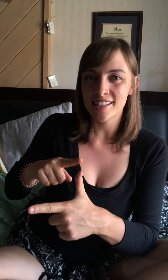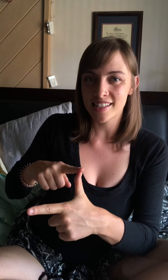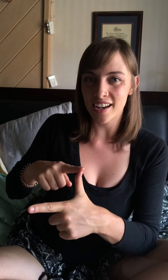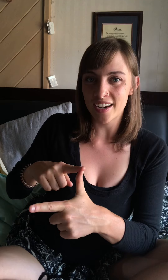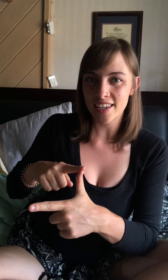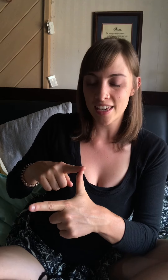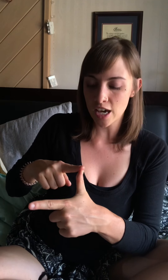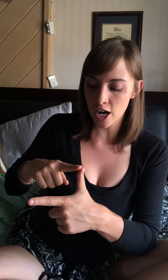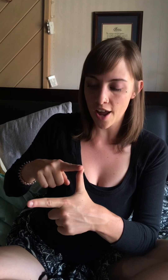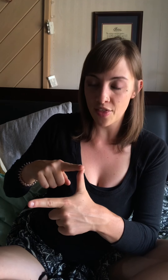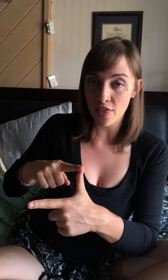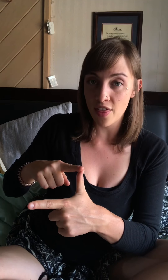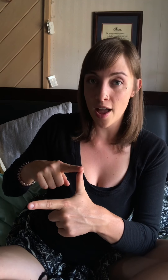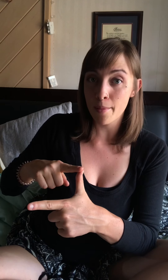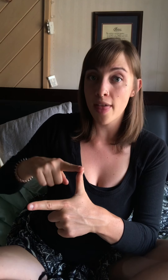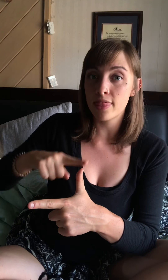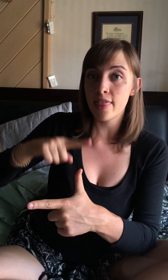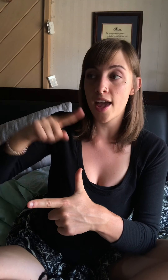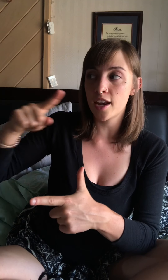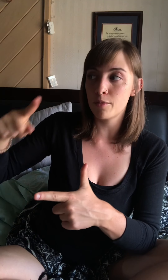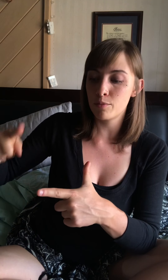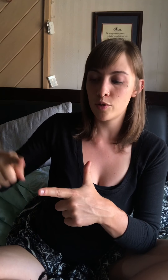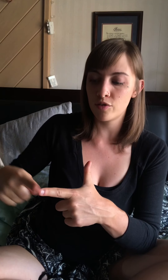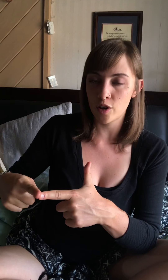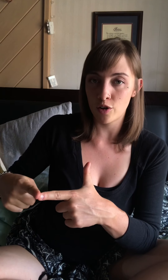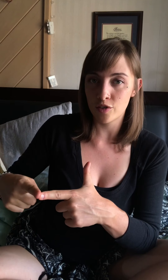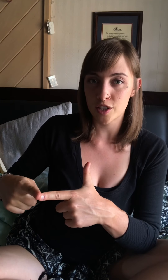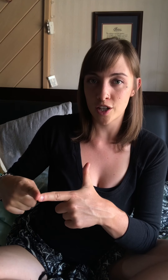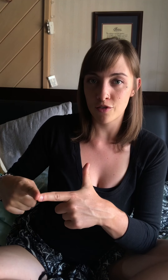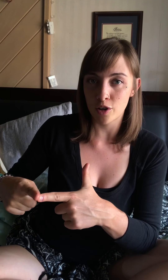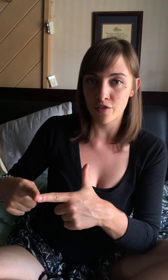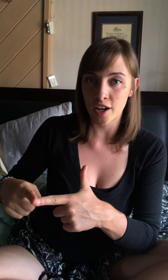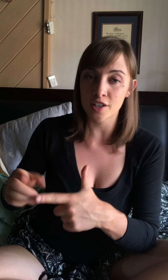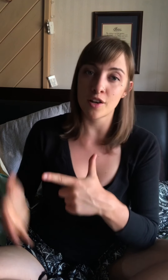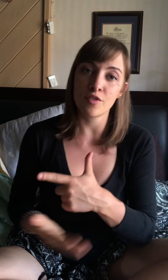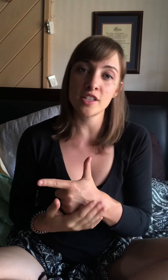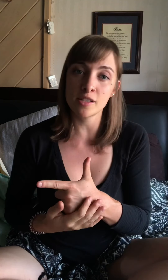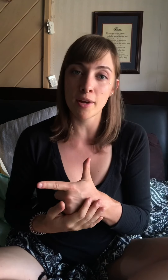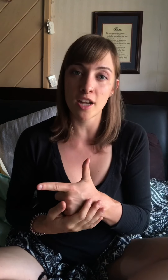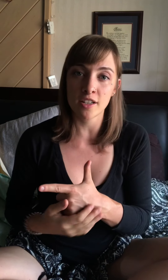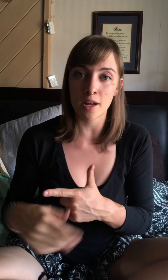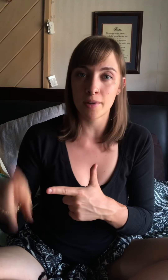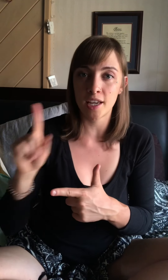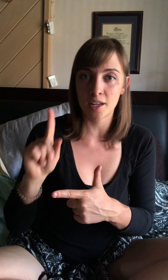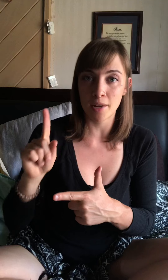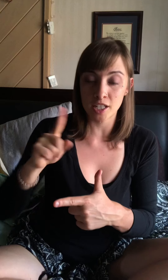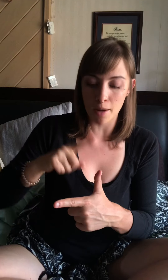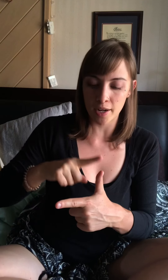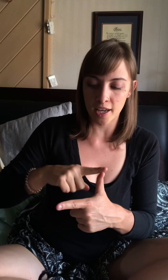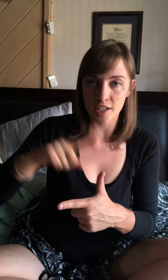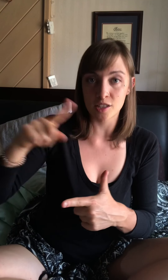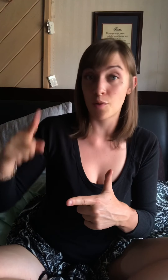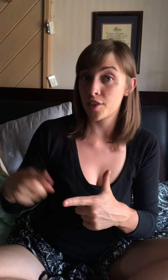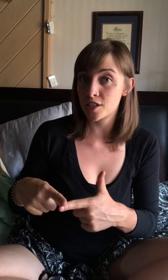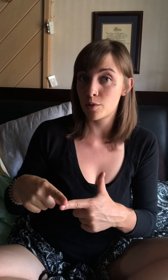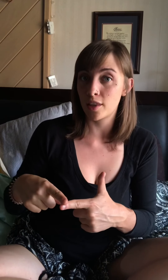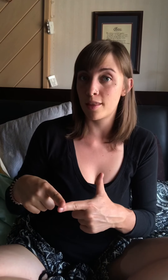Start here at the thumb and then move it over to your forefinger. So this is my non-dominant hand. My dominant hand is the one that's doing the